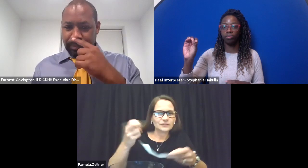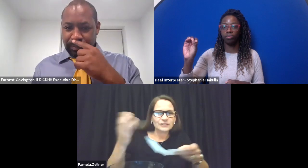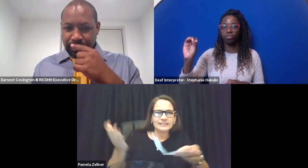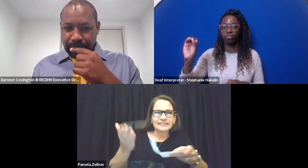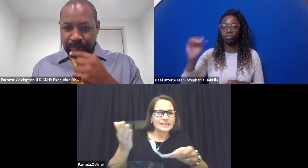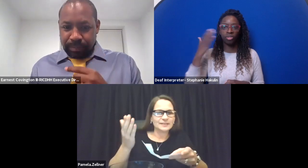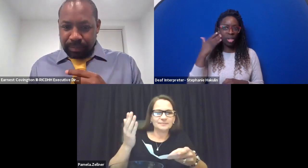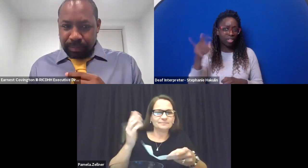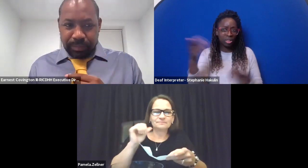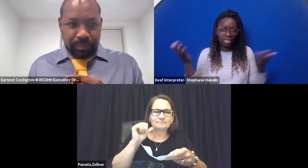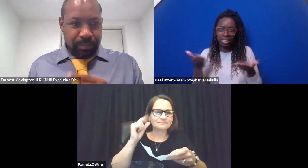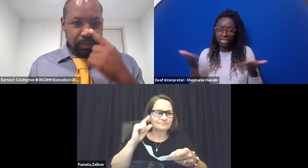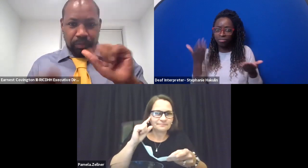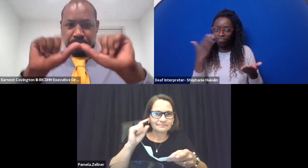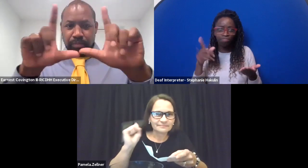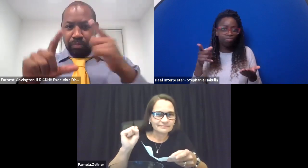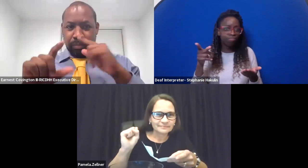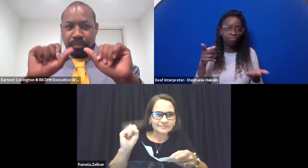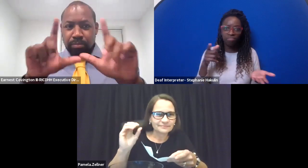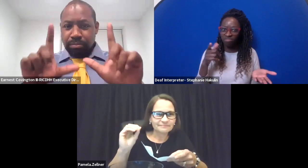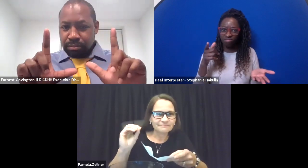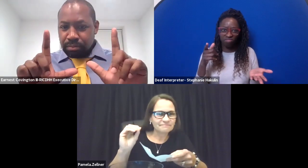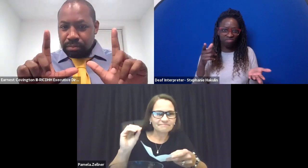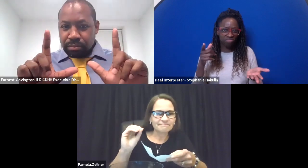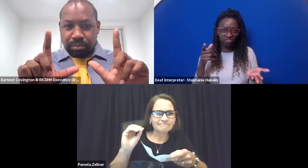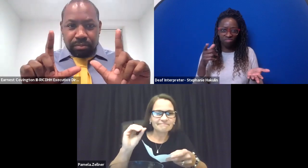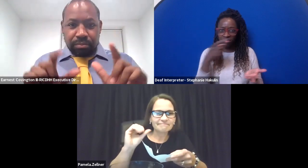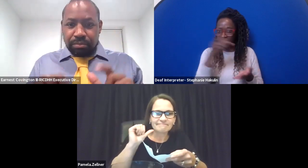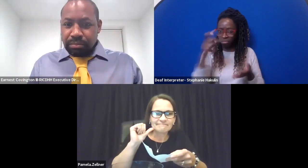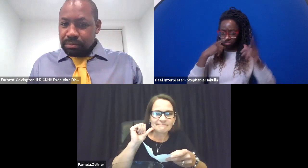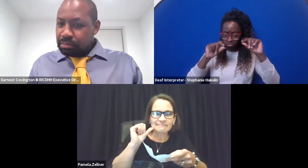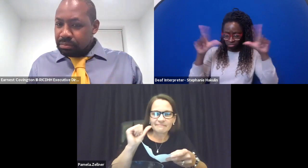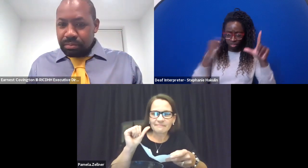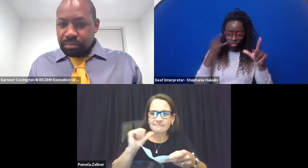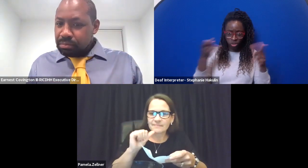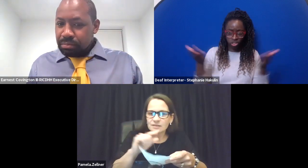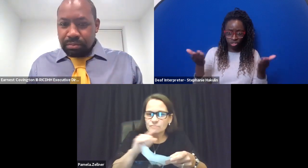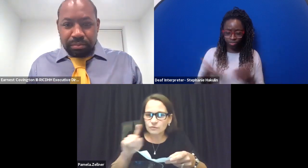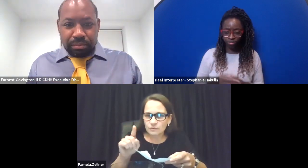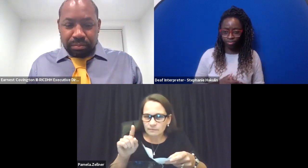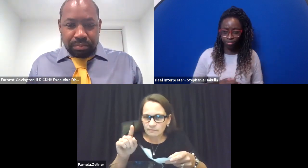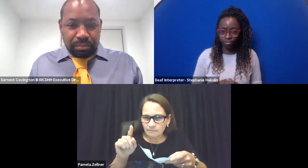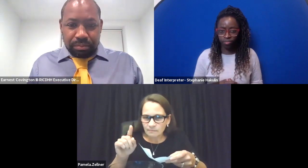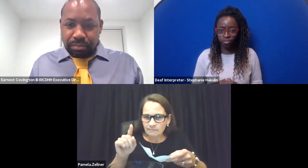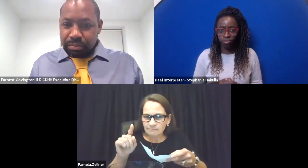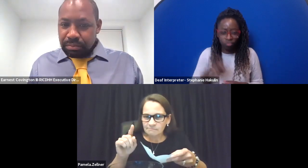Musco, M-U-S-C-O. Janice Musco. Are you here, Janice?